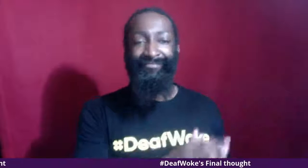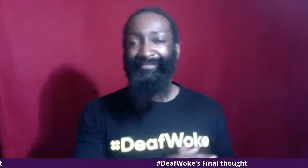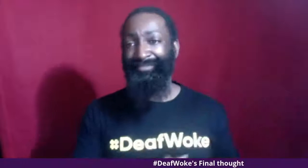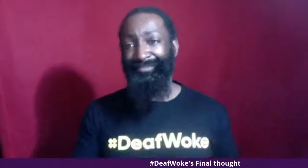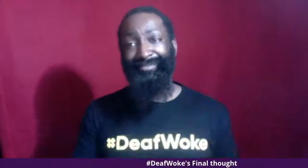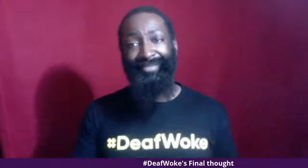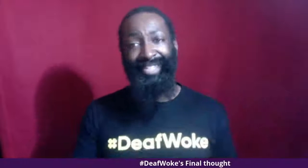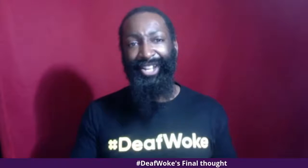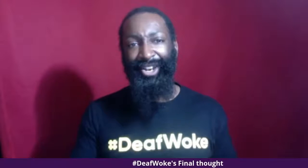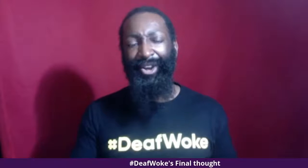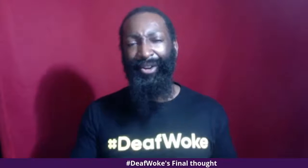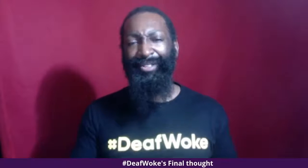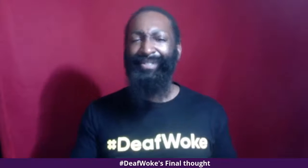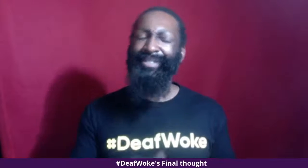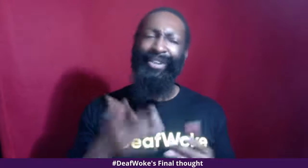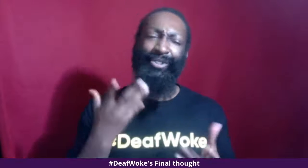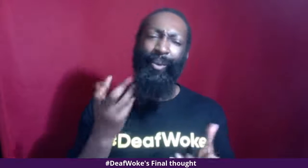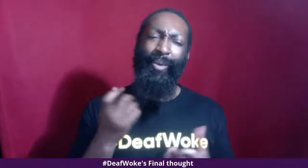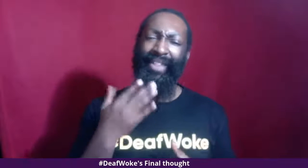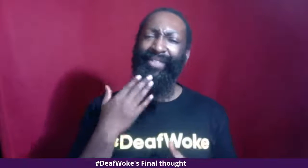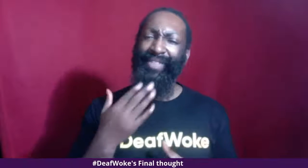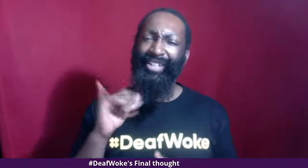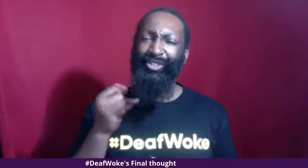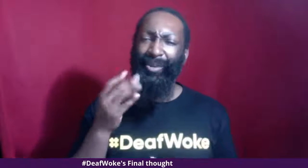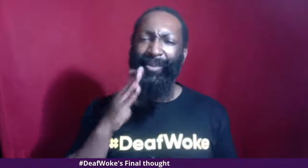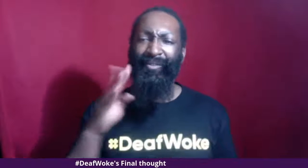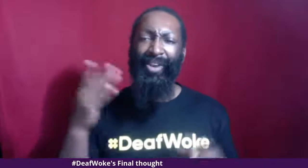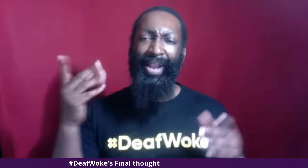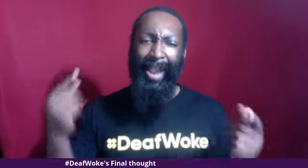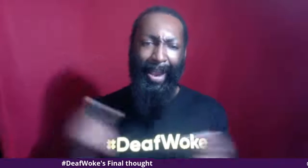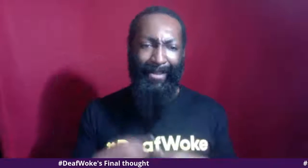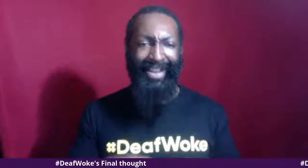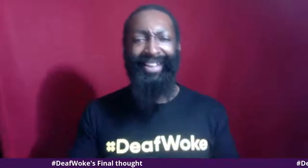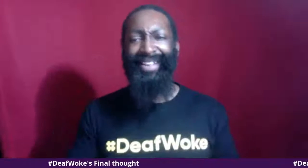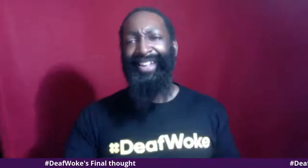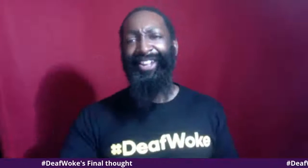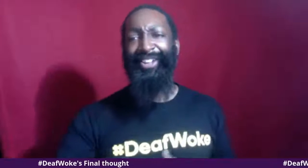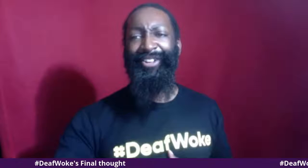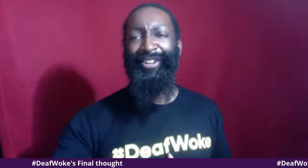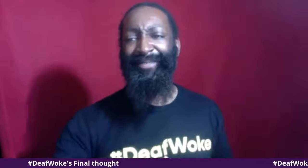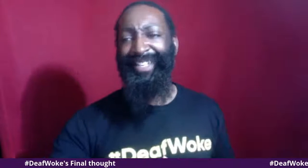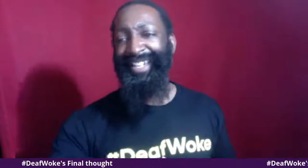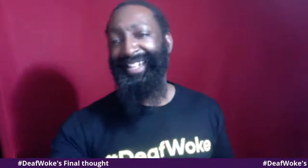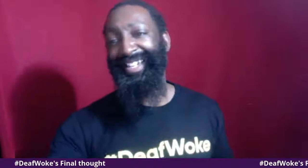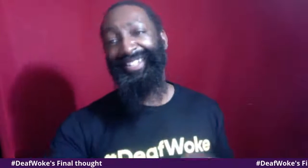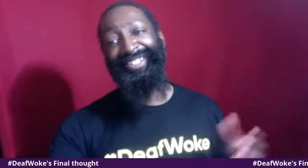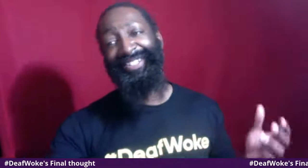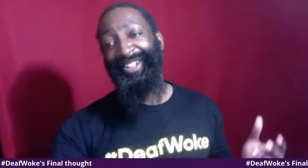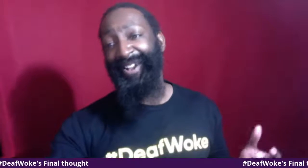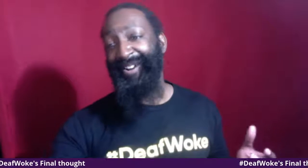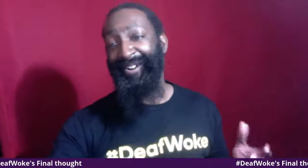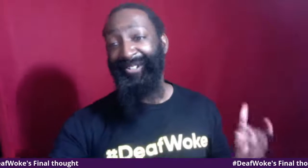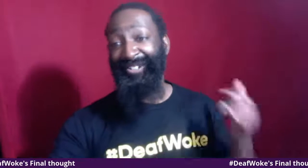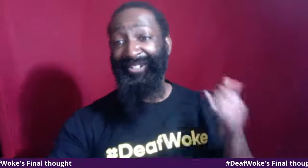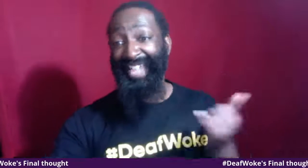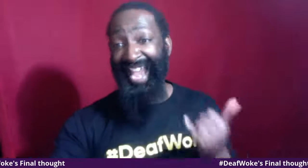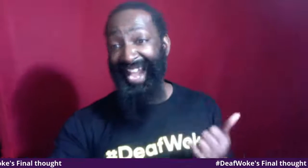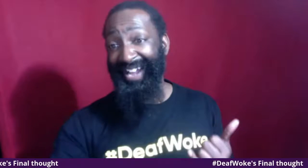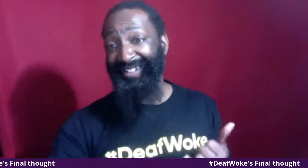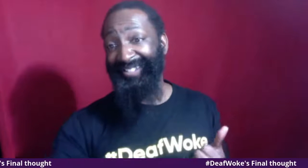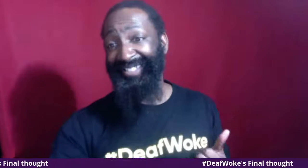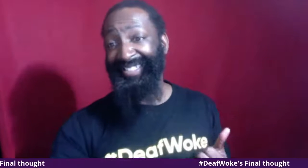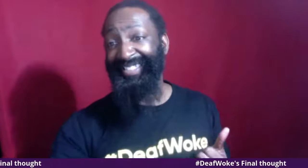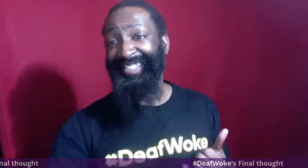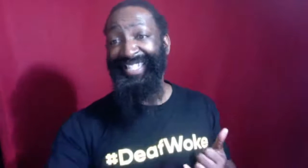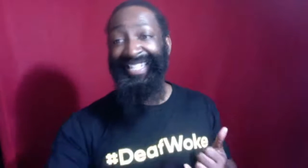It's proof you can do whatever you want. So I want to thank Jubil Khan for coming